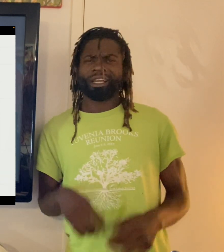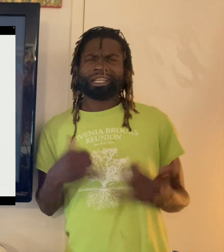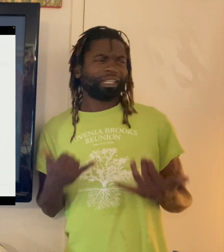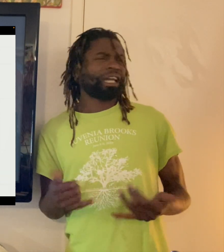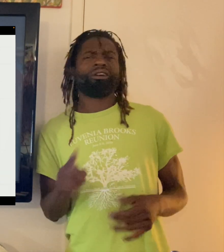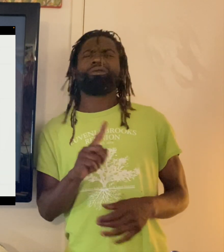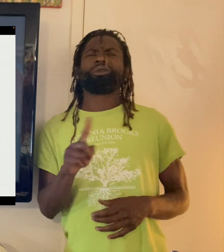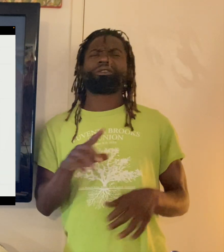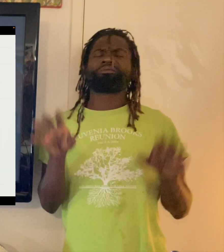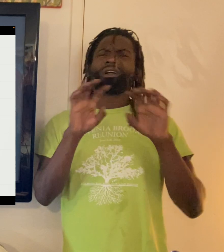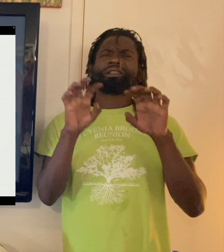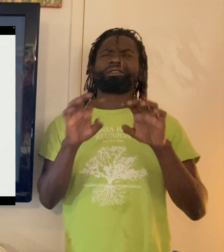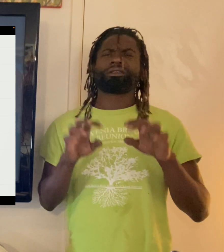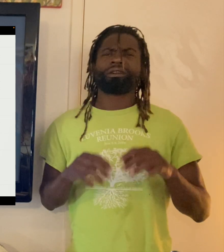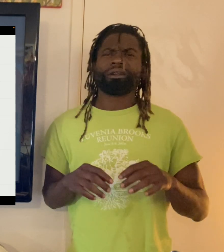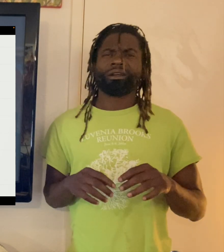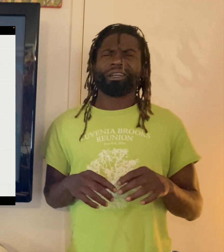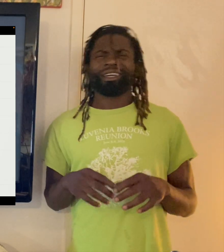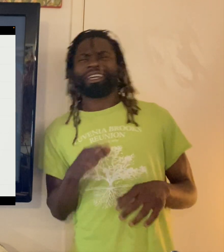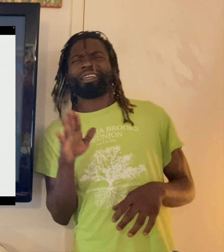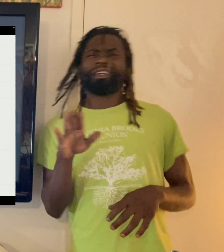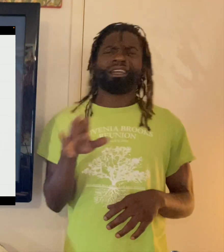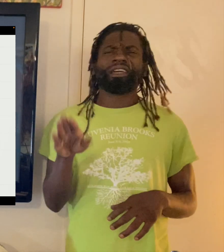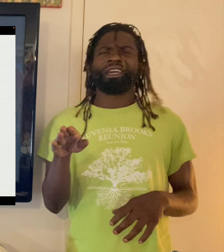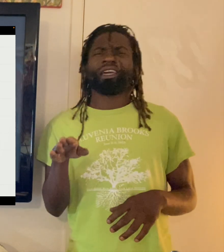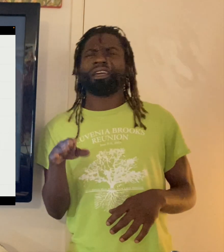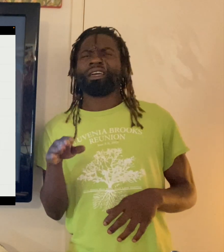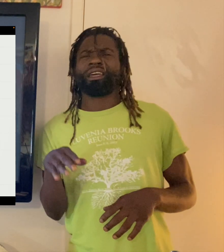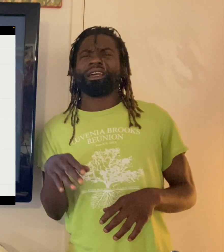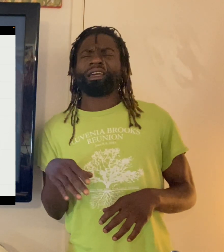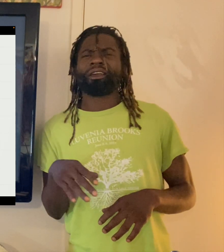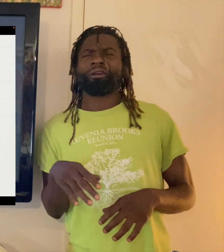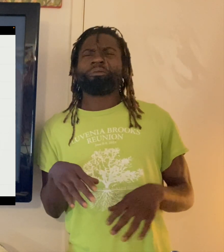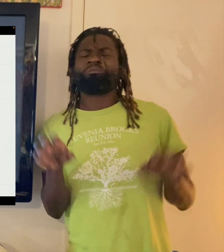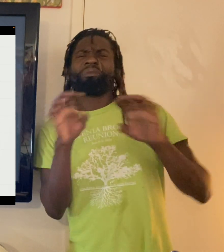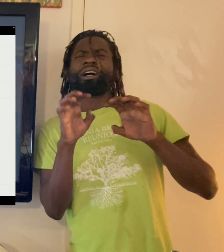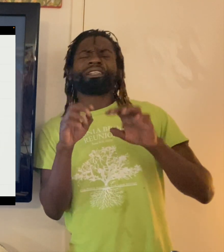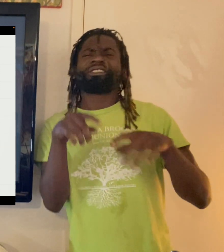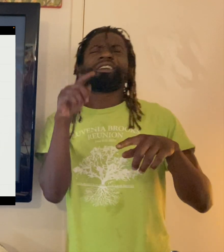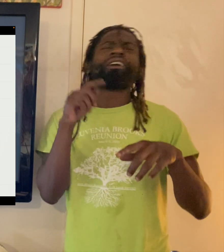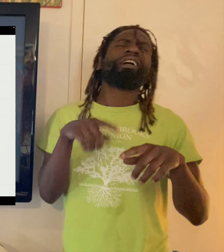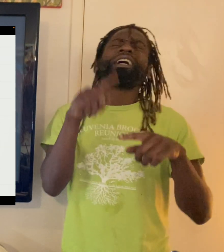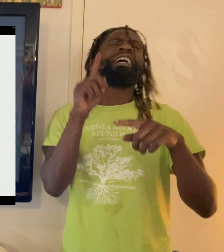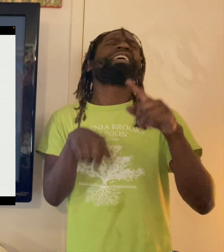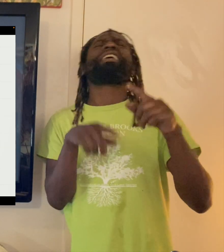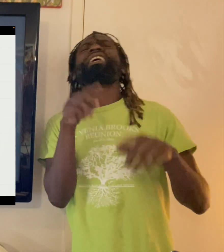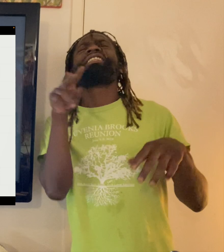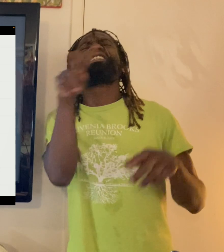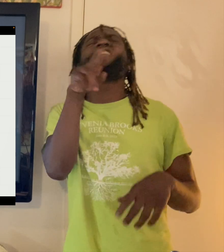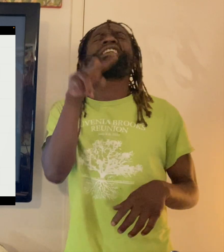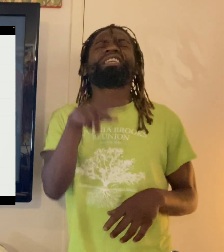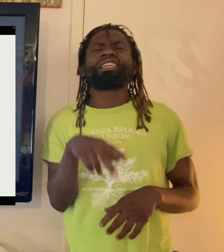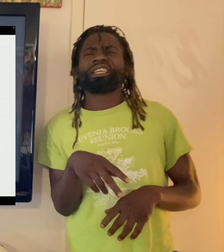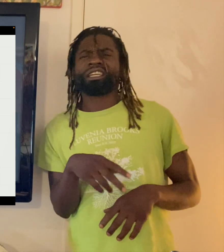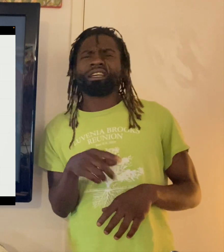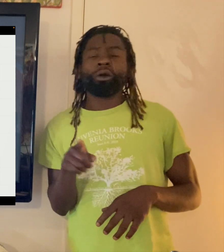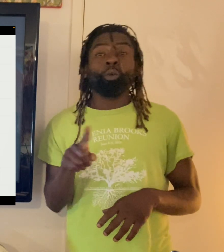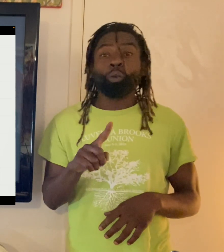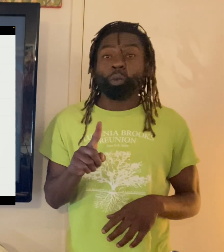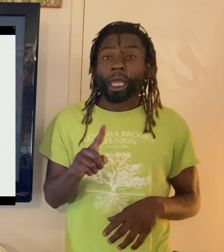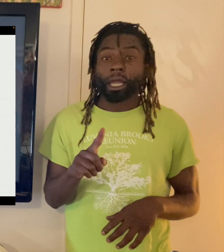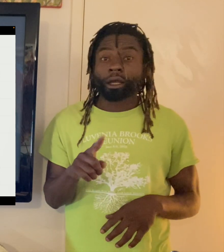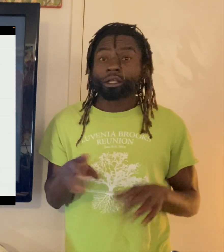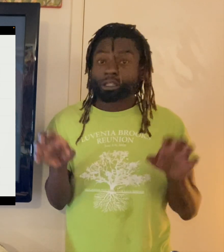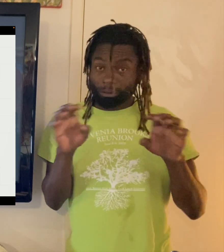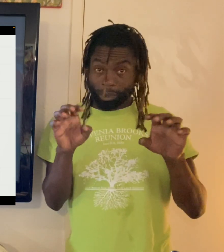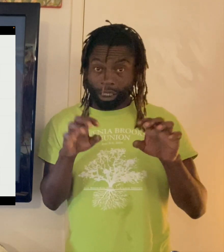Oh, now where is the monster go? Oh, hey, monster. Monster, I can't see anything. Monster! Where is the